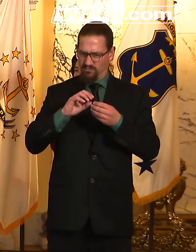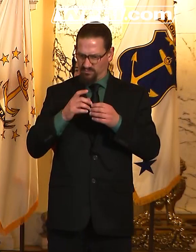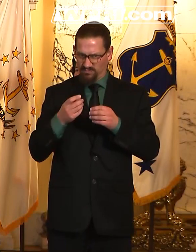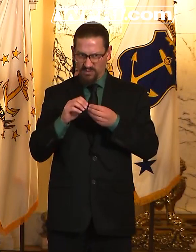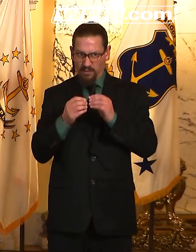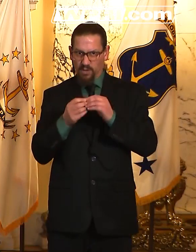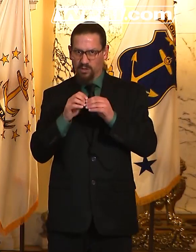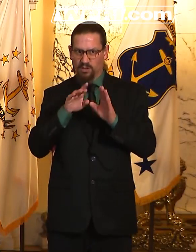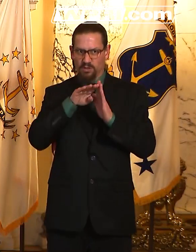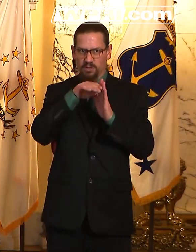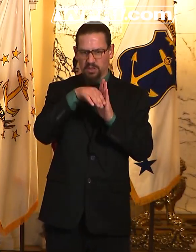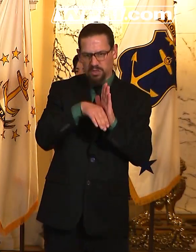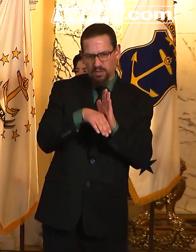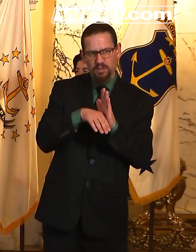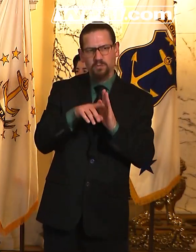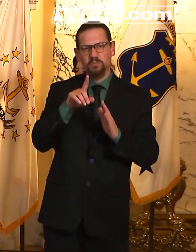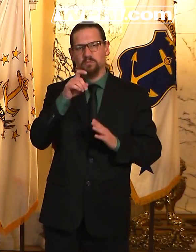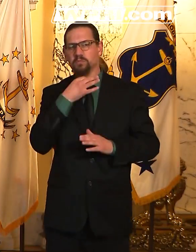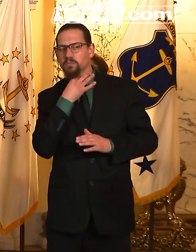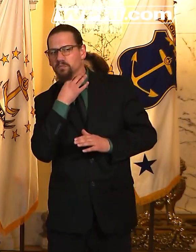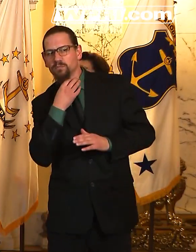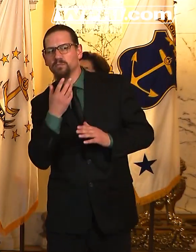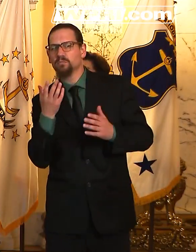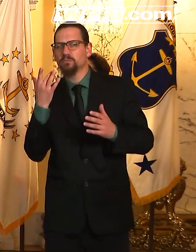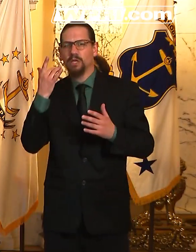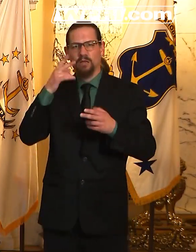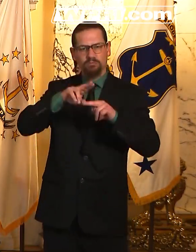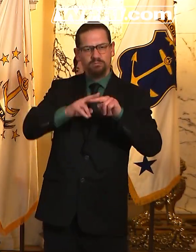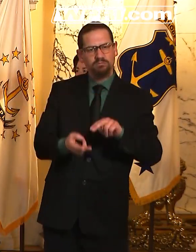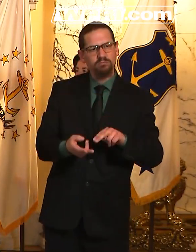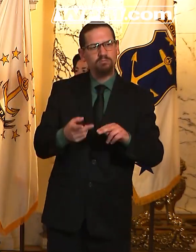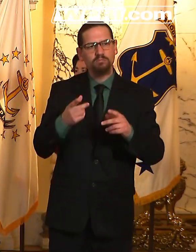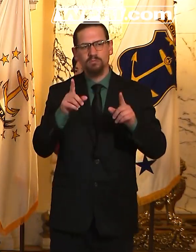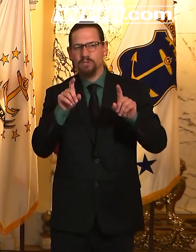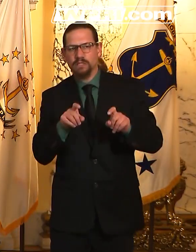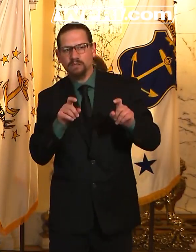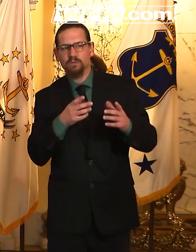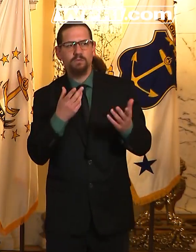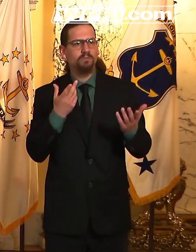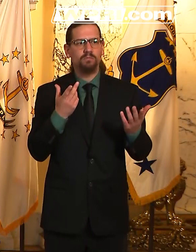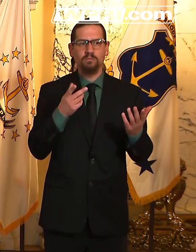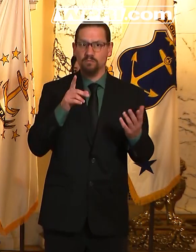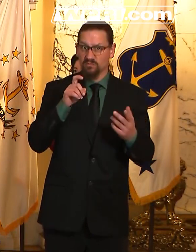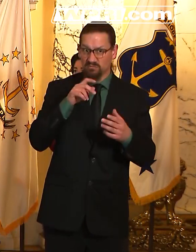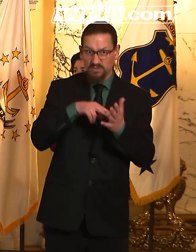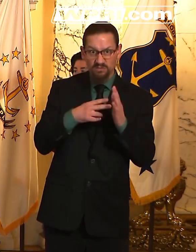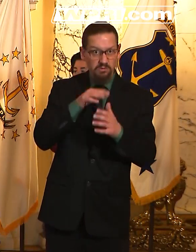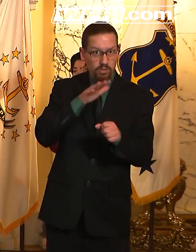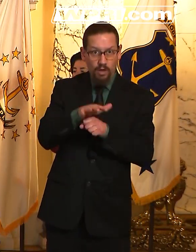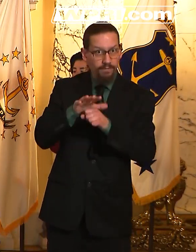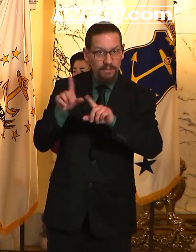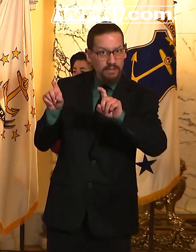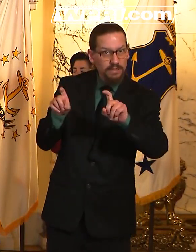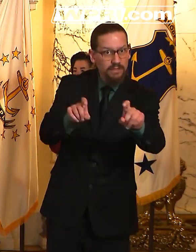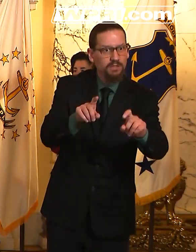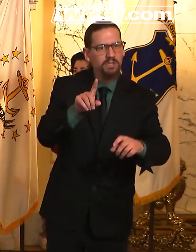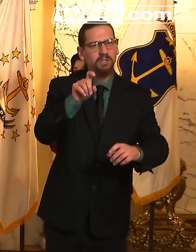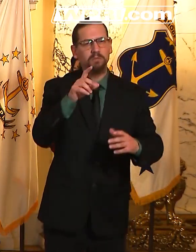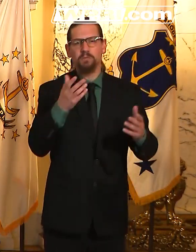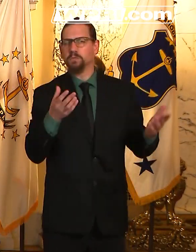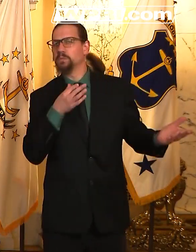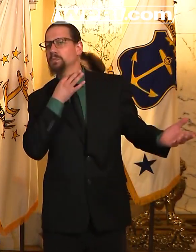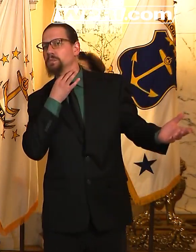tests because less people are presenting symptoms, or are we rationing the tests that we have? This gives a good opportunity